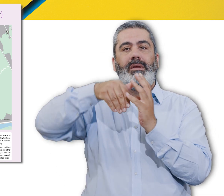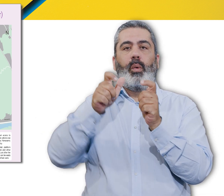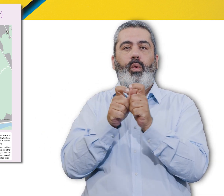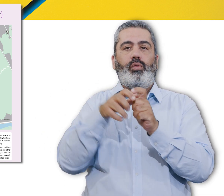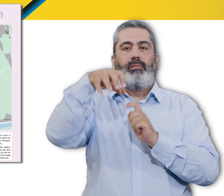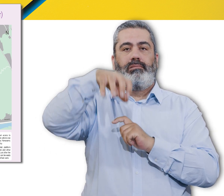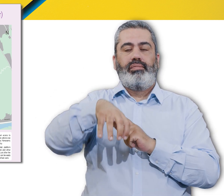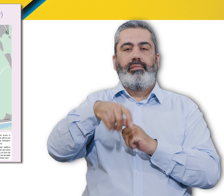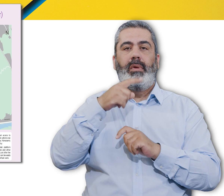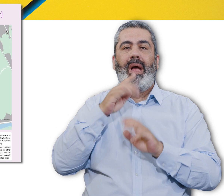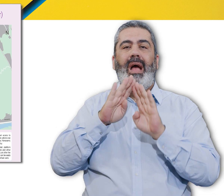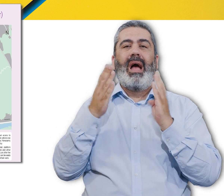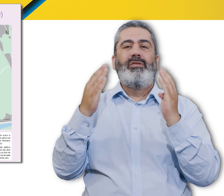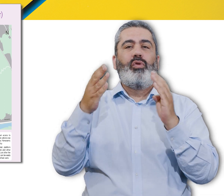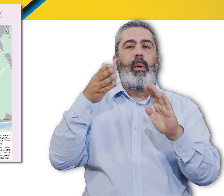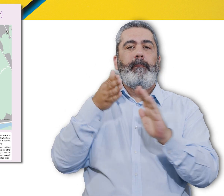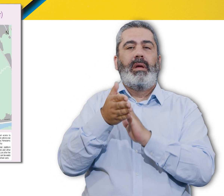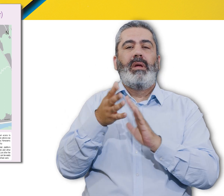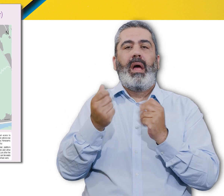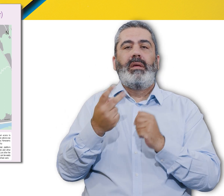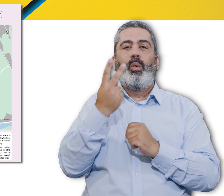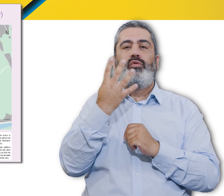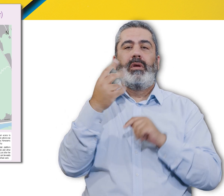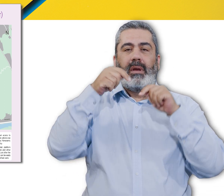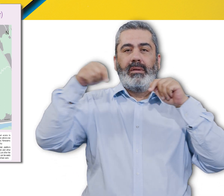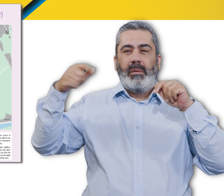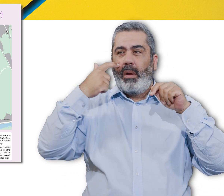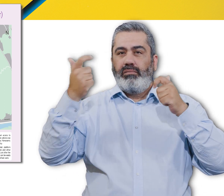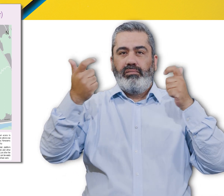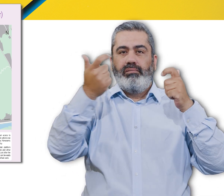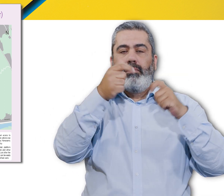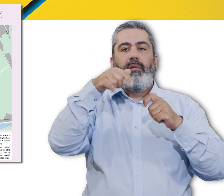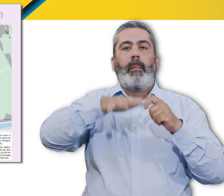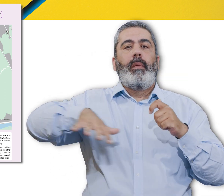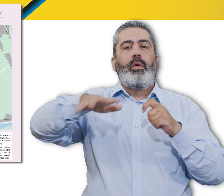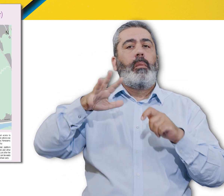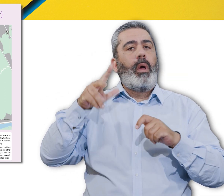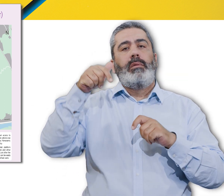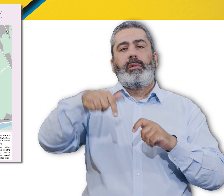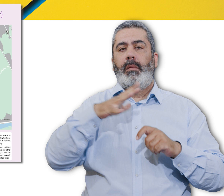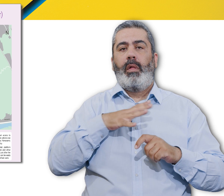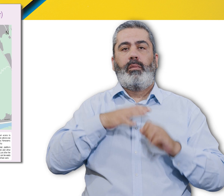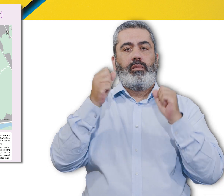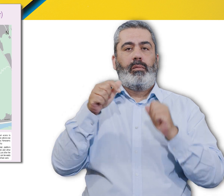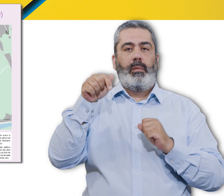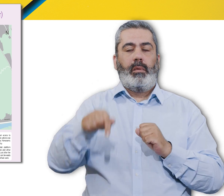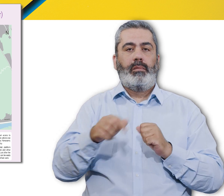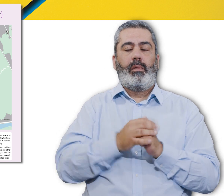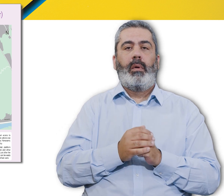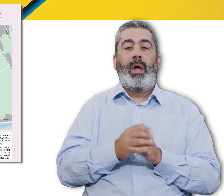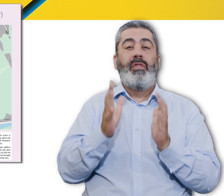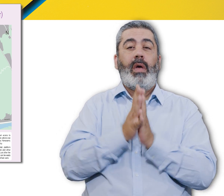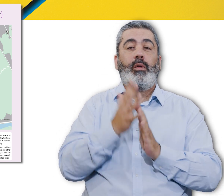Berate Castle is more like a village within the walls of a castle. Encircled by stone walls, with a total of